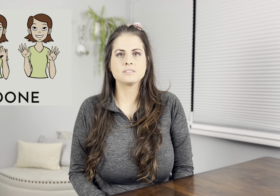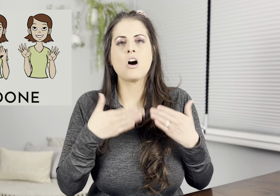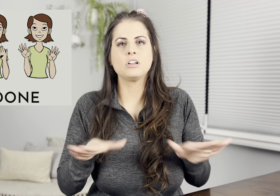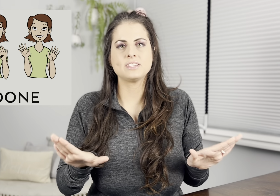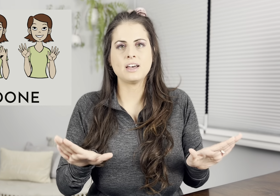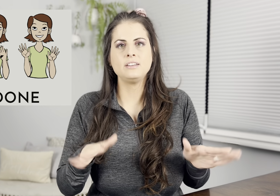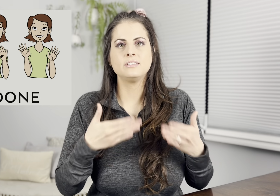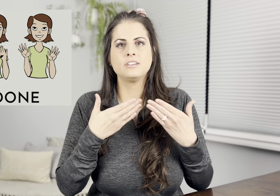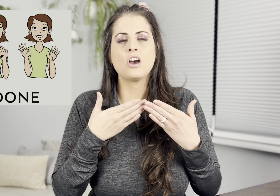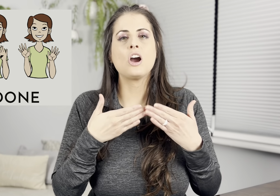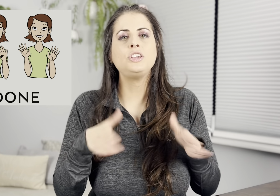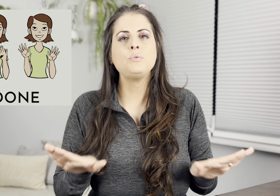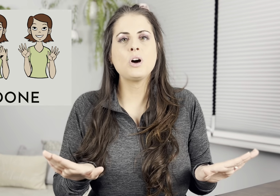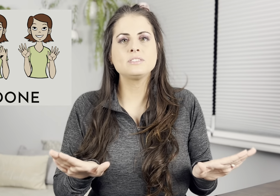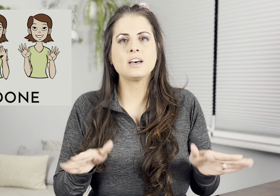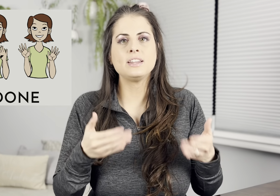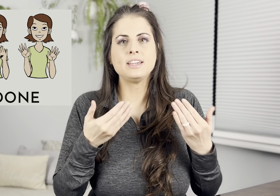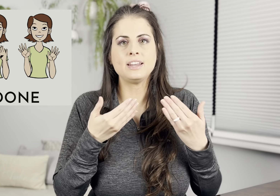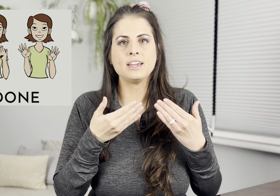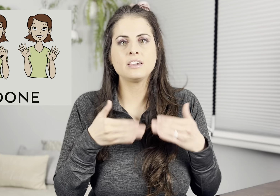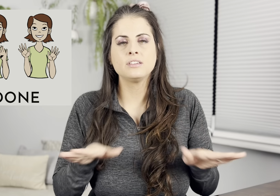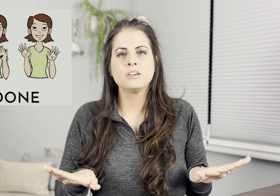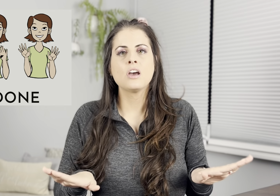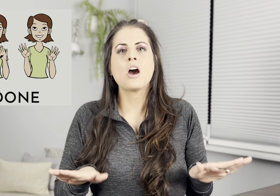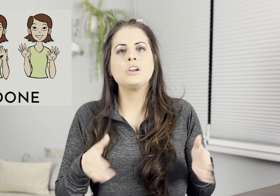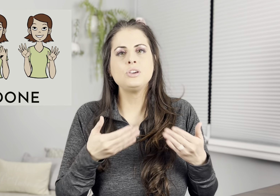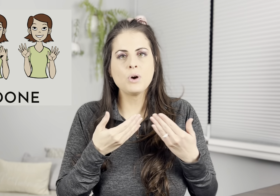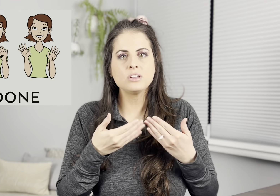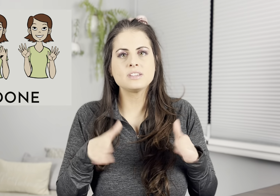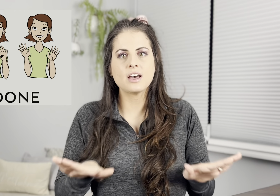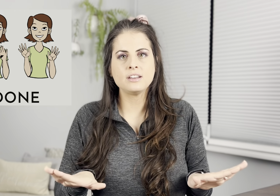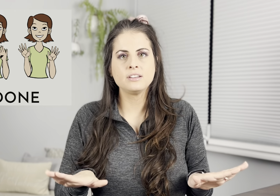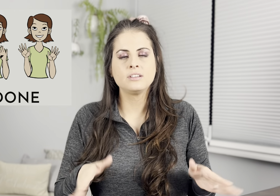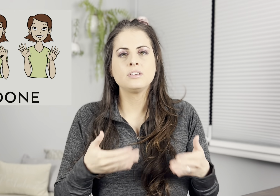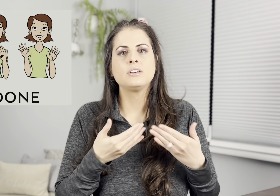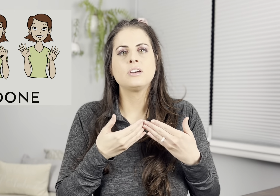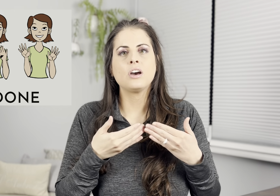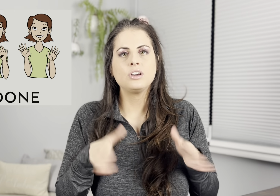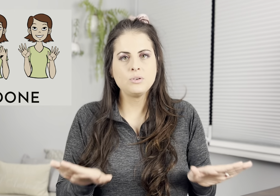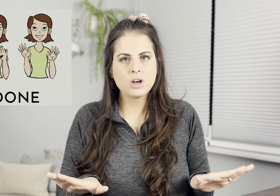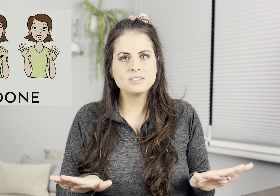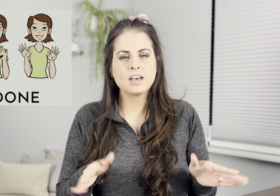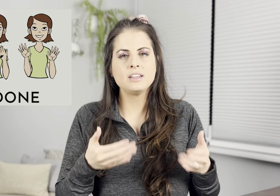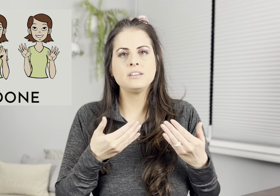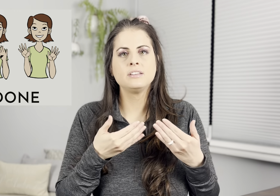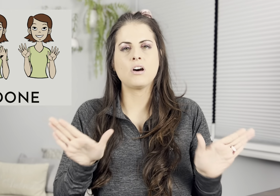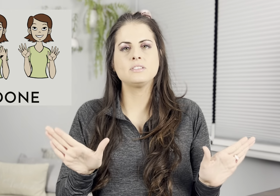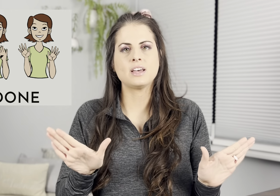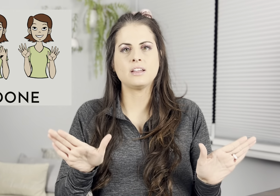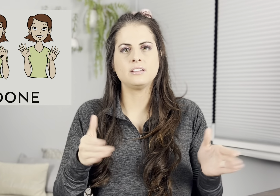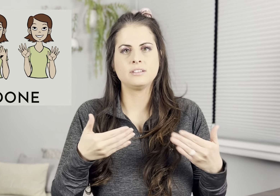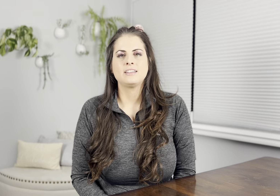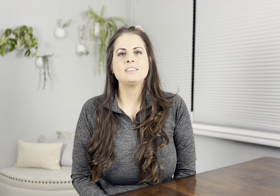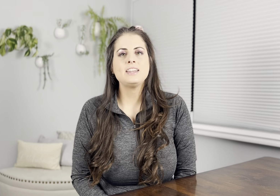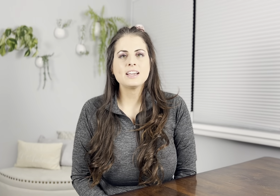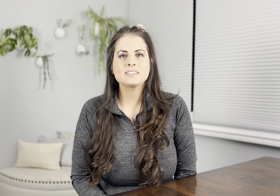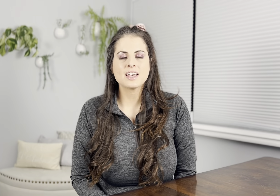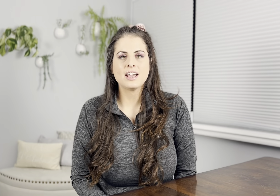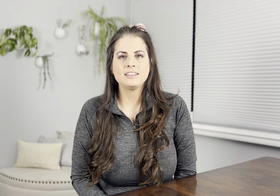All done? Are you all done eating? Are you all done? You all done? All done. The next sign that